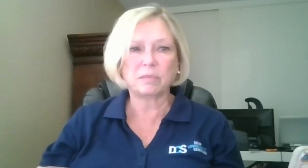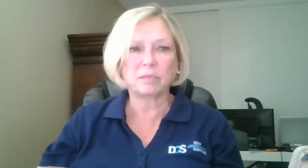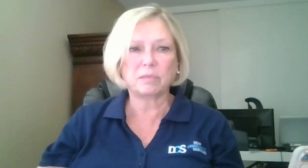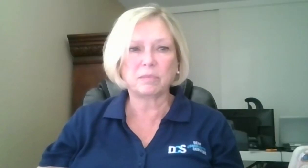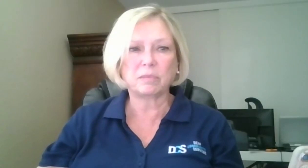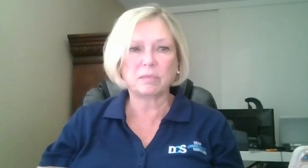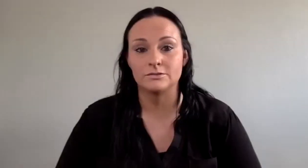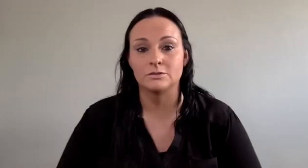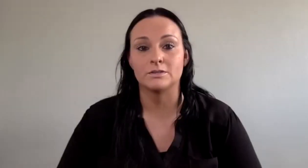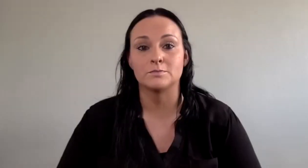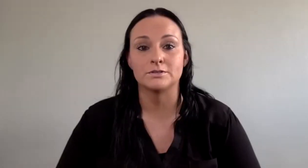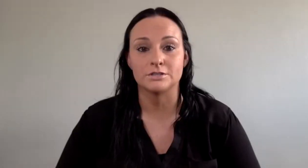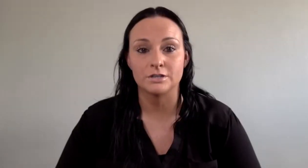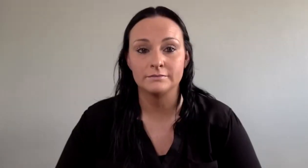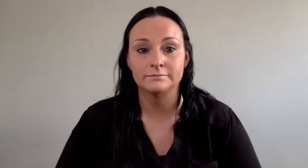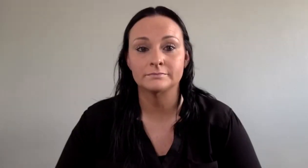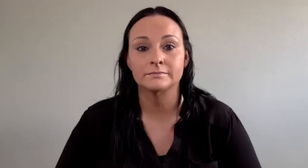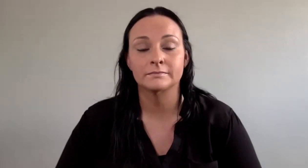Okay, thank you so much, Patricia.